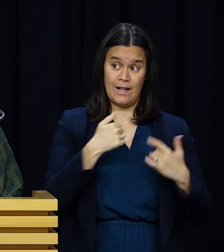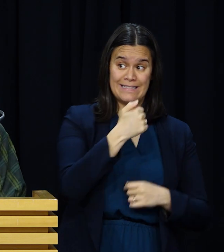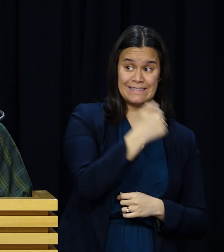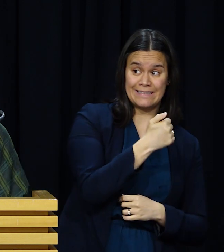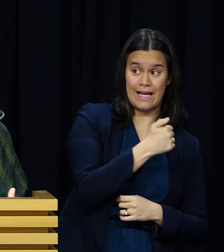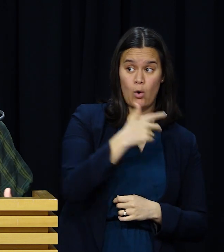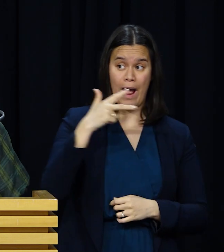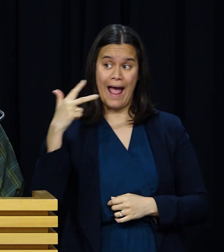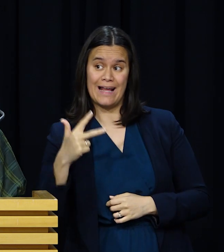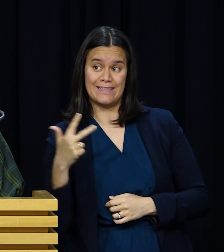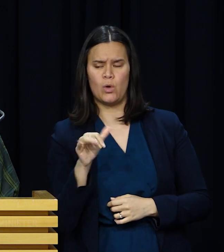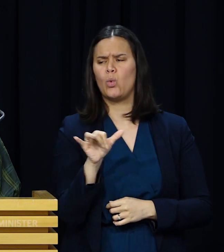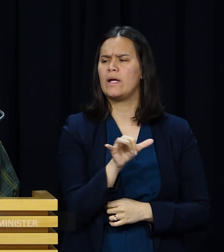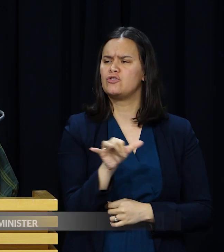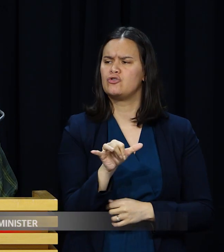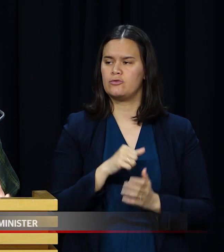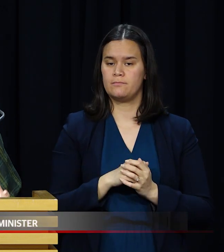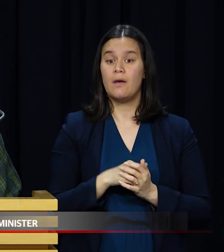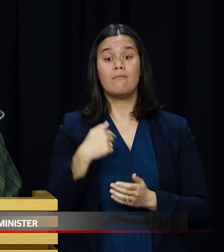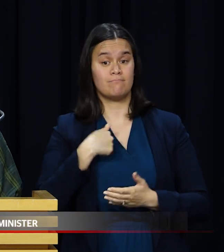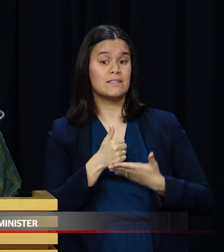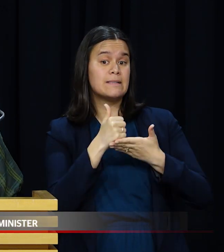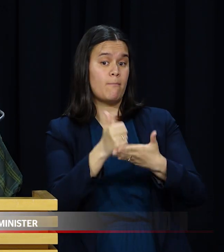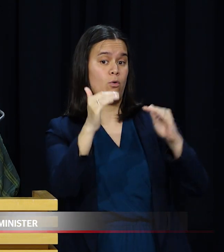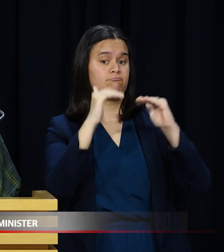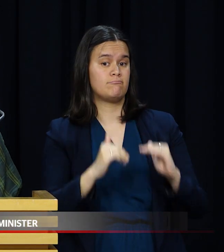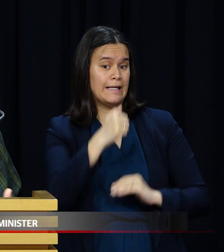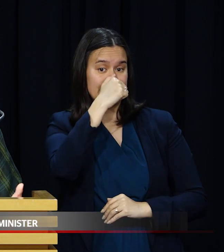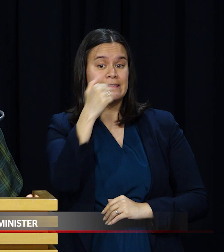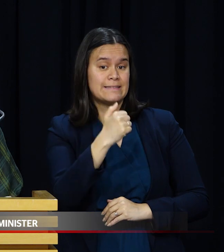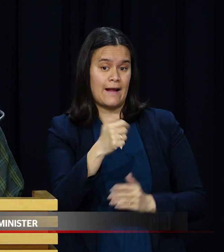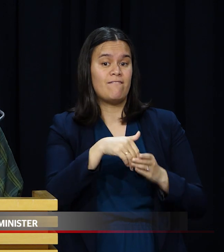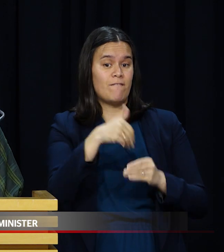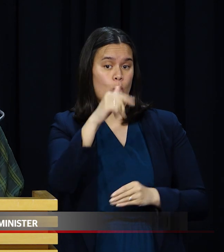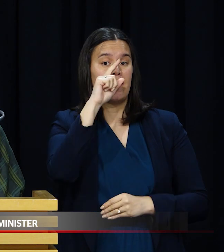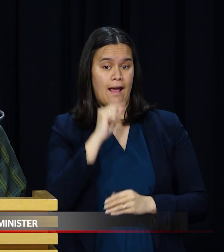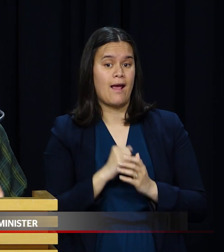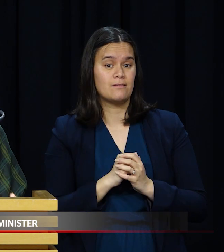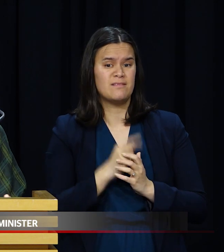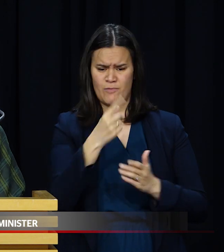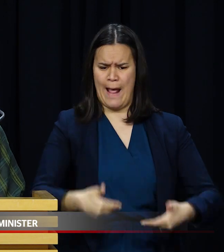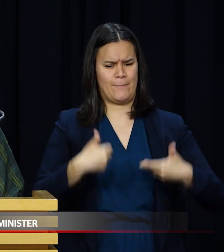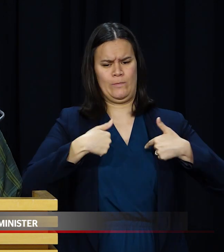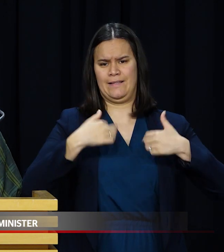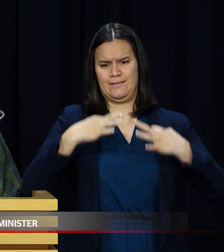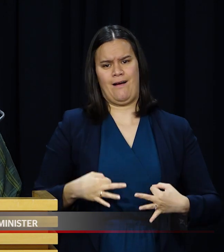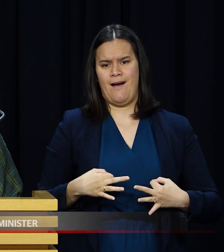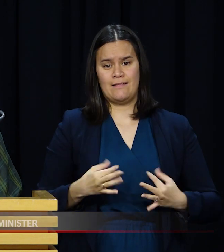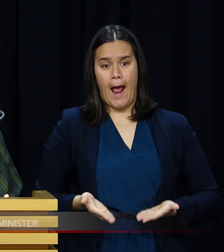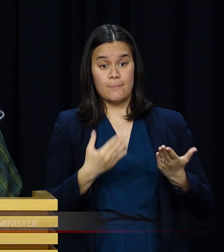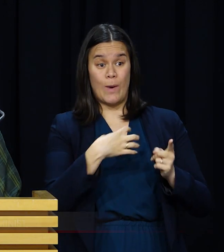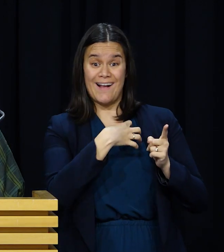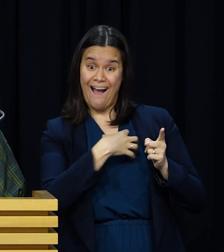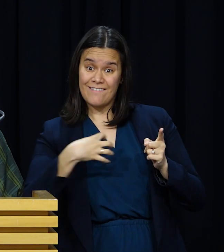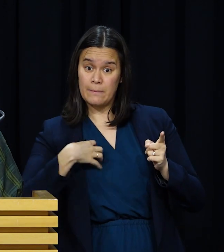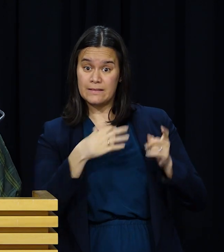I personally support a decrease in the voting age, but it is not a matter simply for me or even the government. Any change in electoral law of